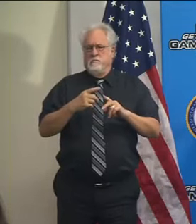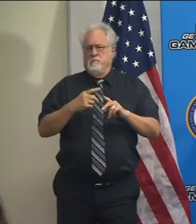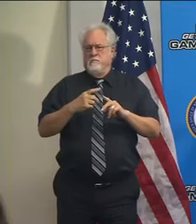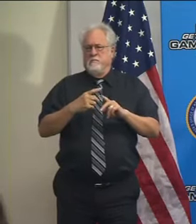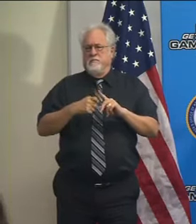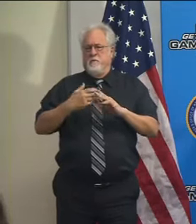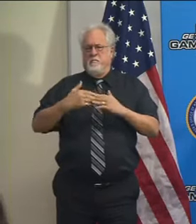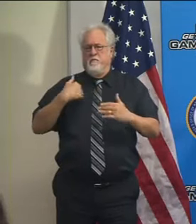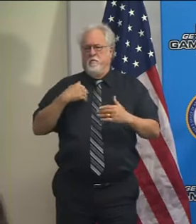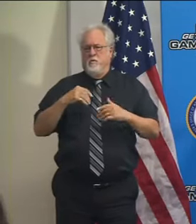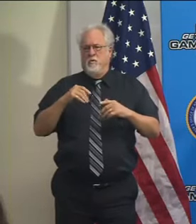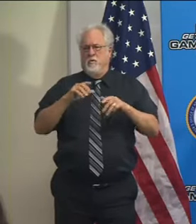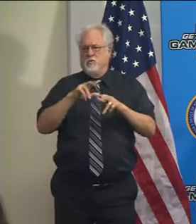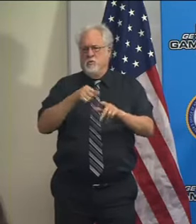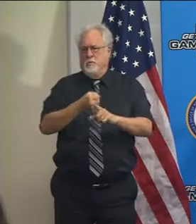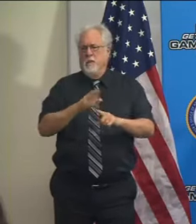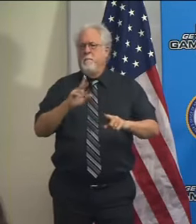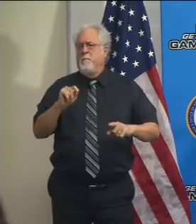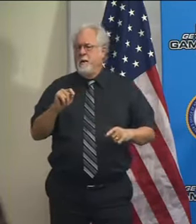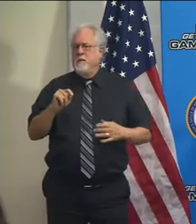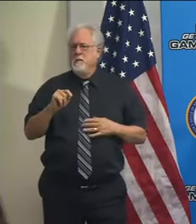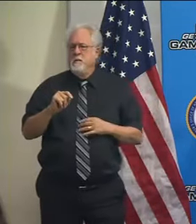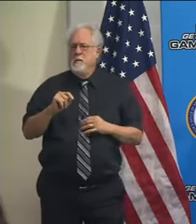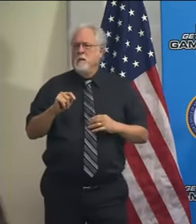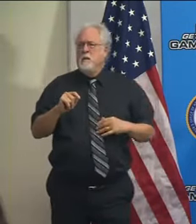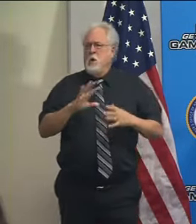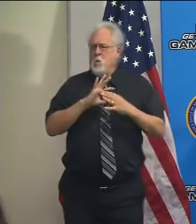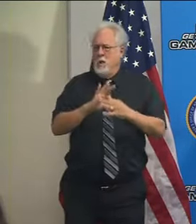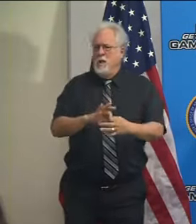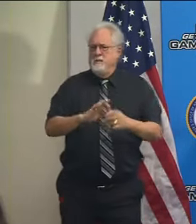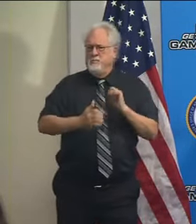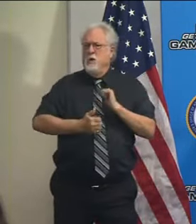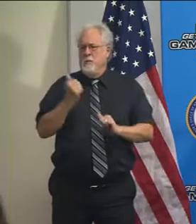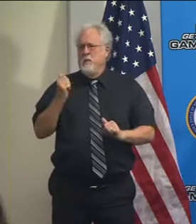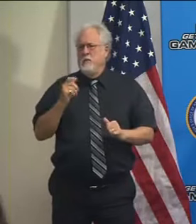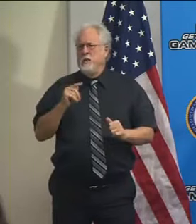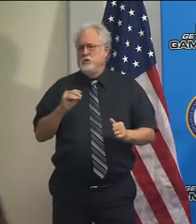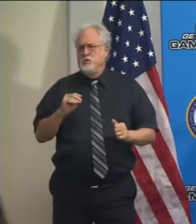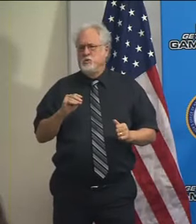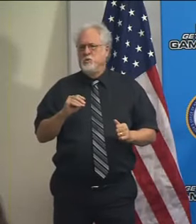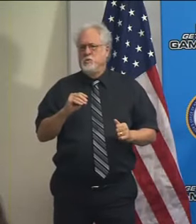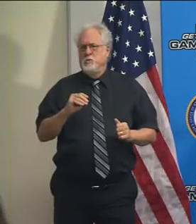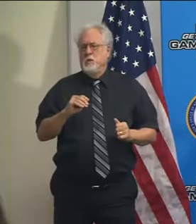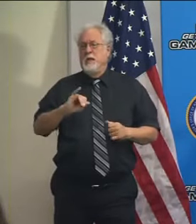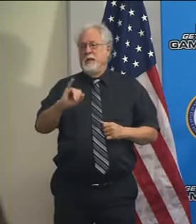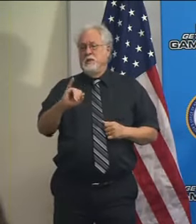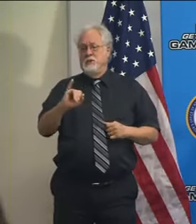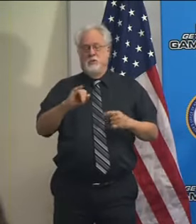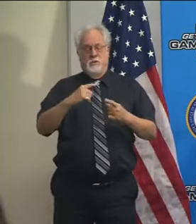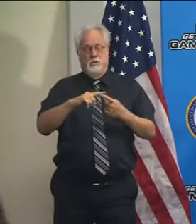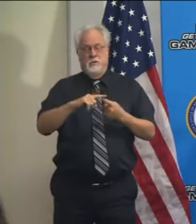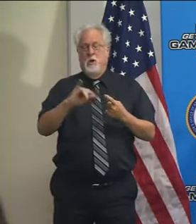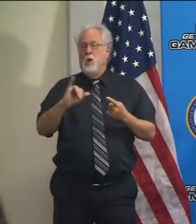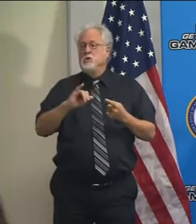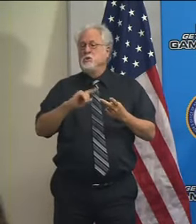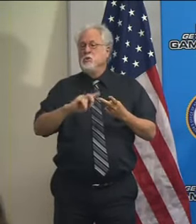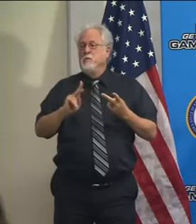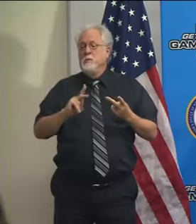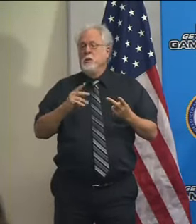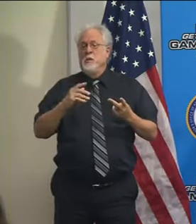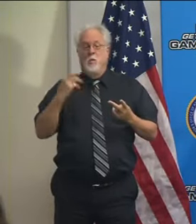before the storm hit. But it does relate primarily to the availability of insurance, but also to